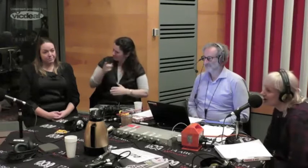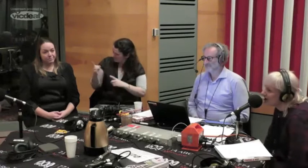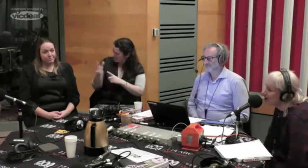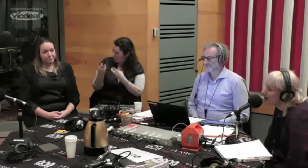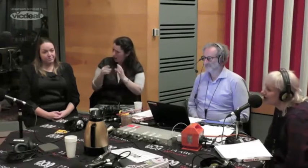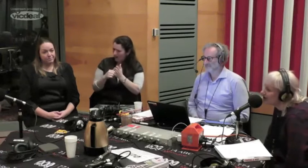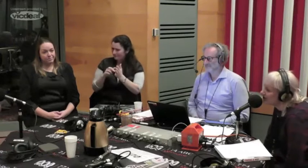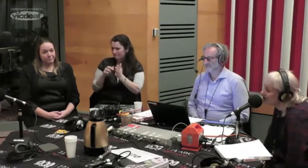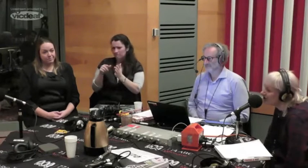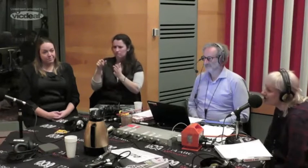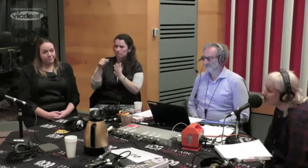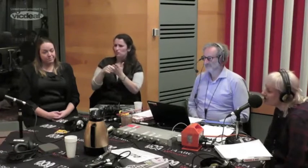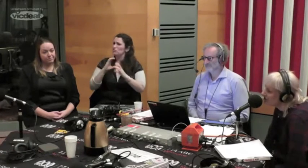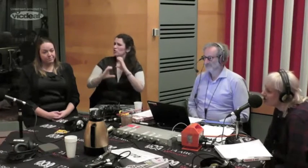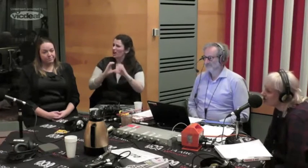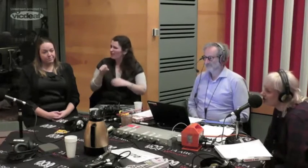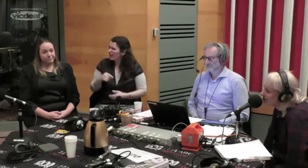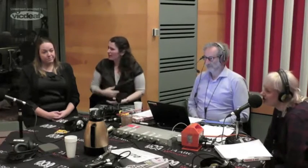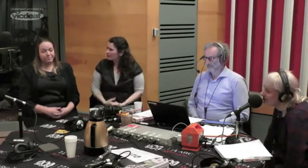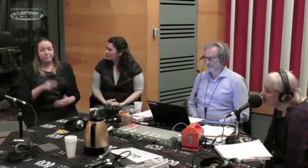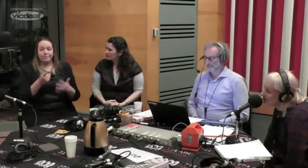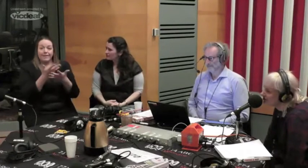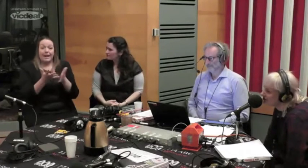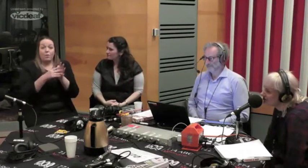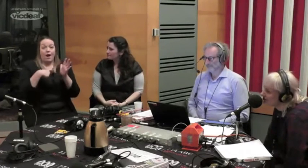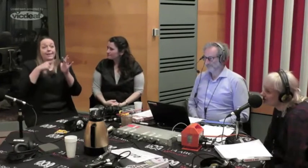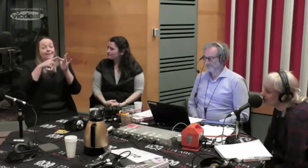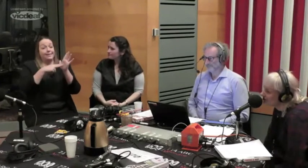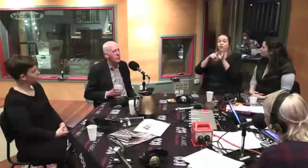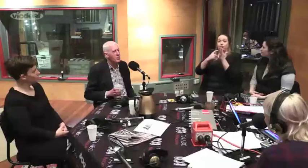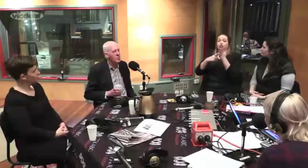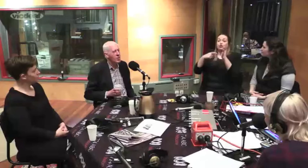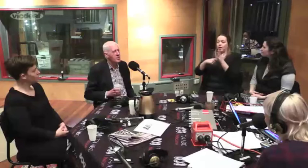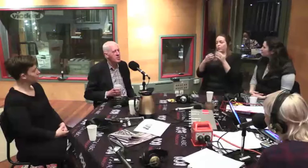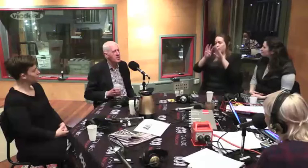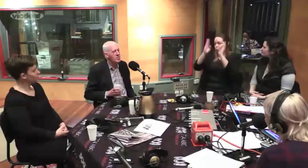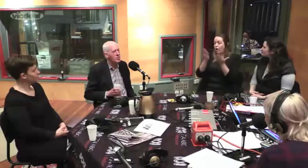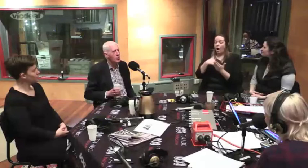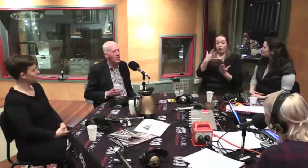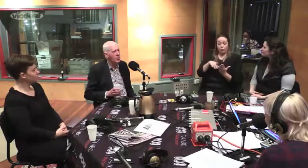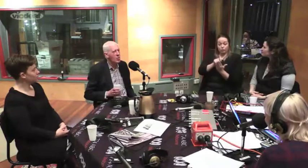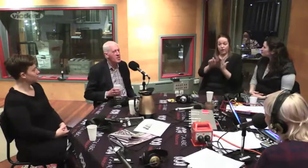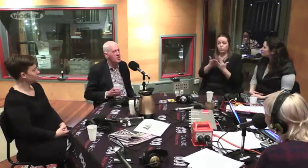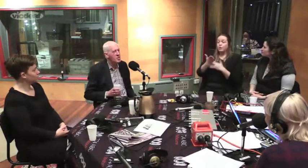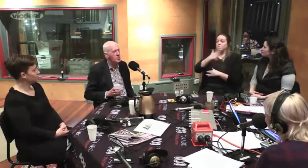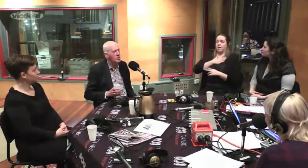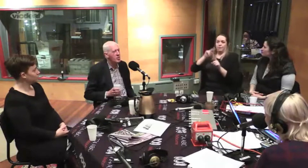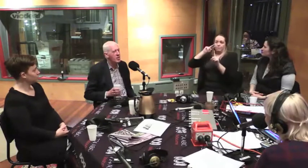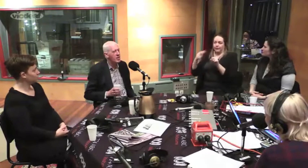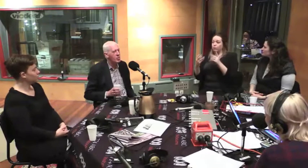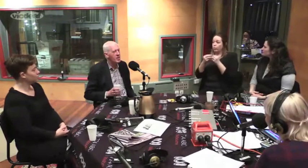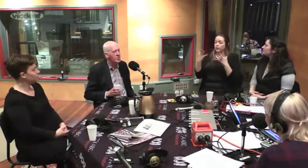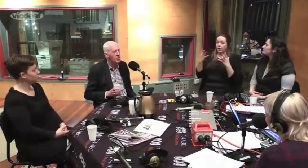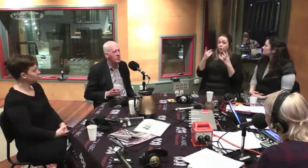stuff? Well, it's the way I interact with the world, and I very consciously wanted to write the book from my perspective, so without one sense, but